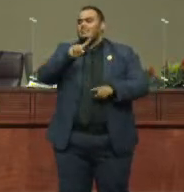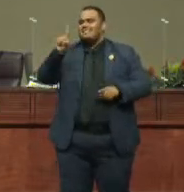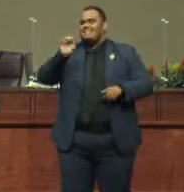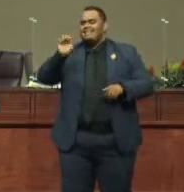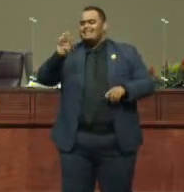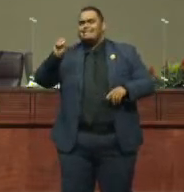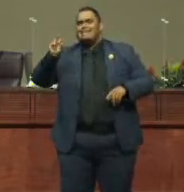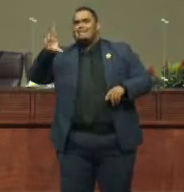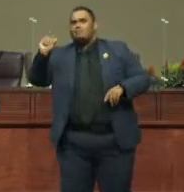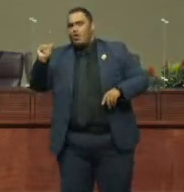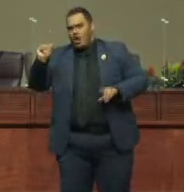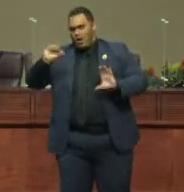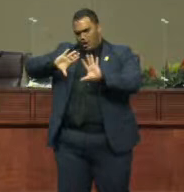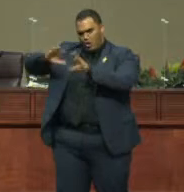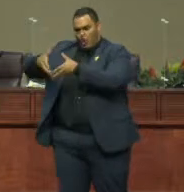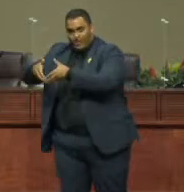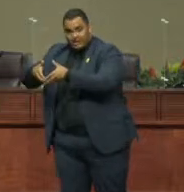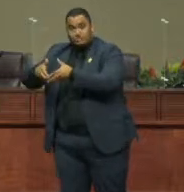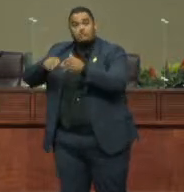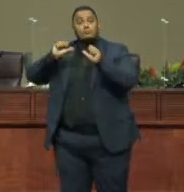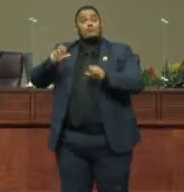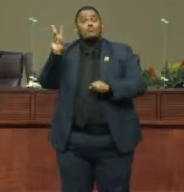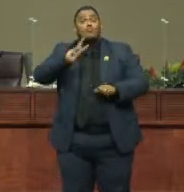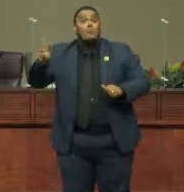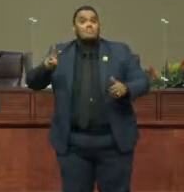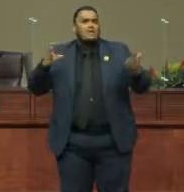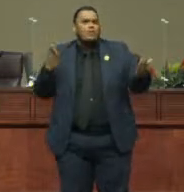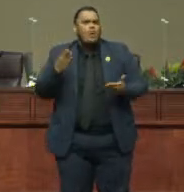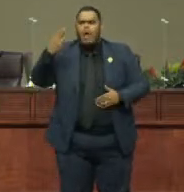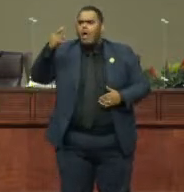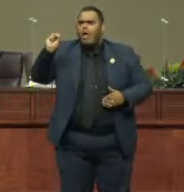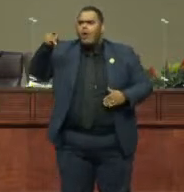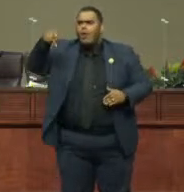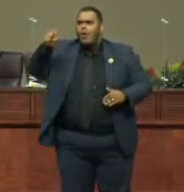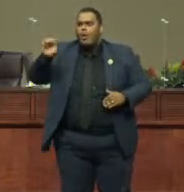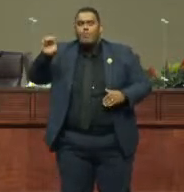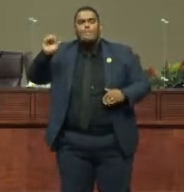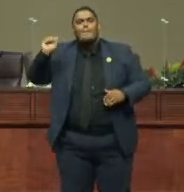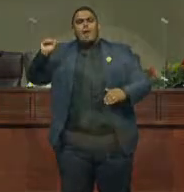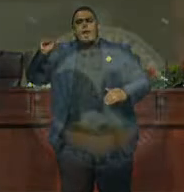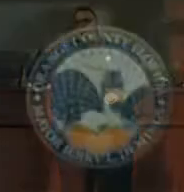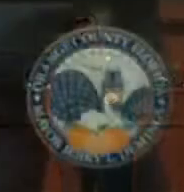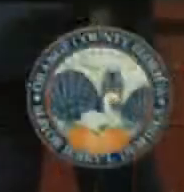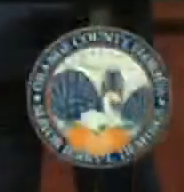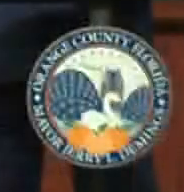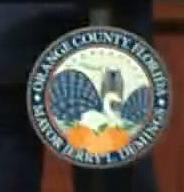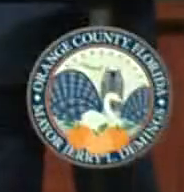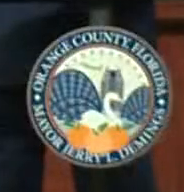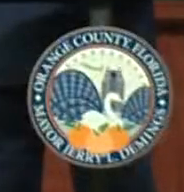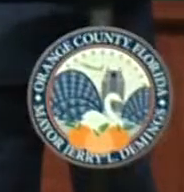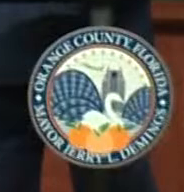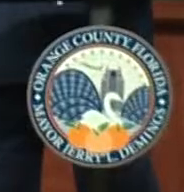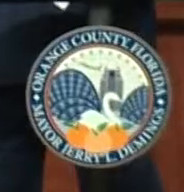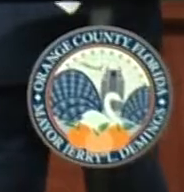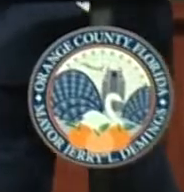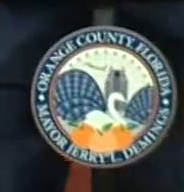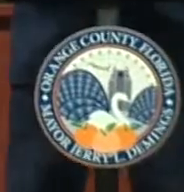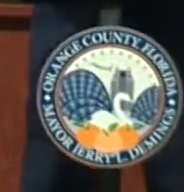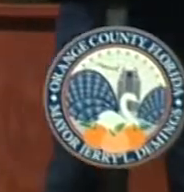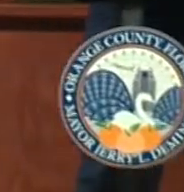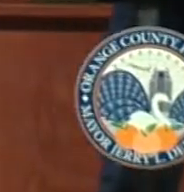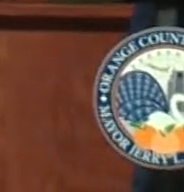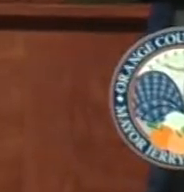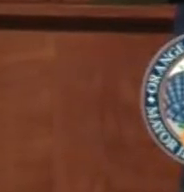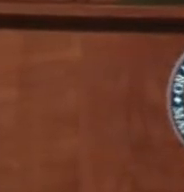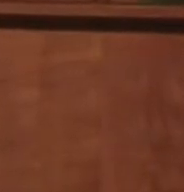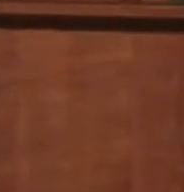at thehopeathon.com for more information. And with that, I'm going to turn it over to Dr. Pino at this time. Thank you,